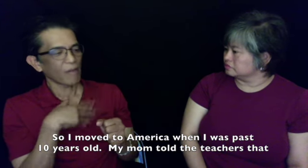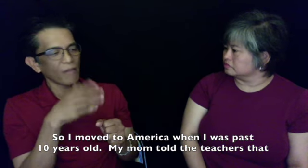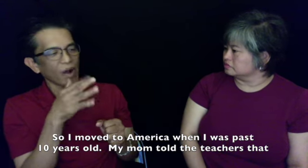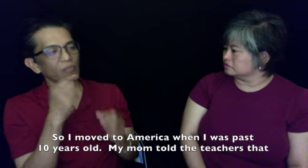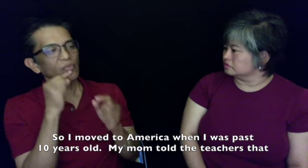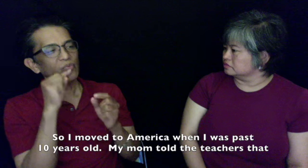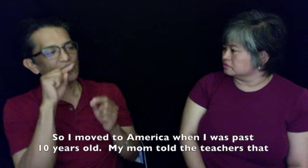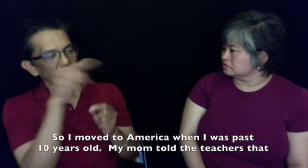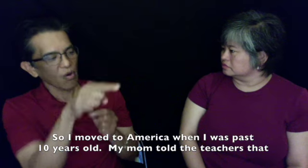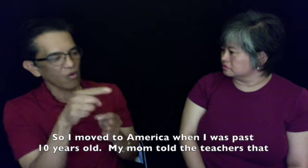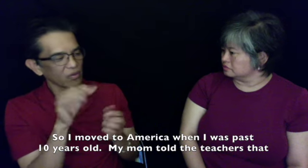the teachers